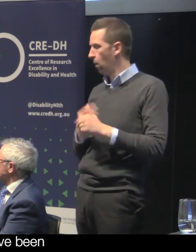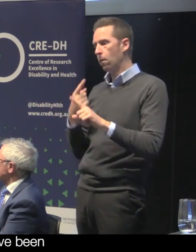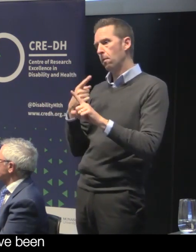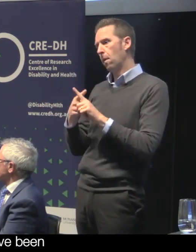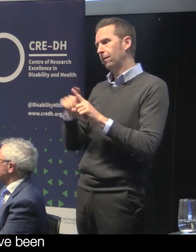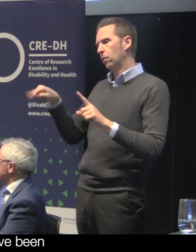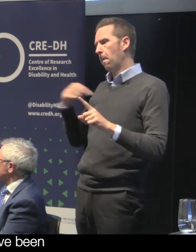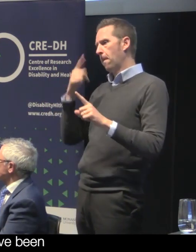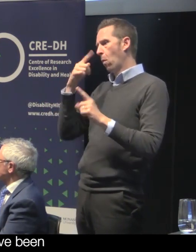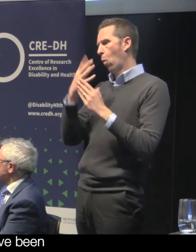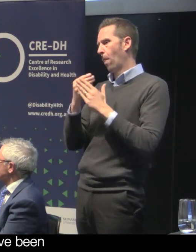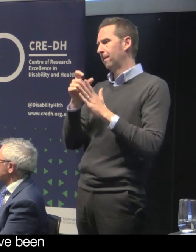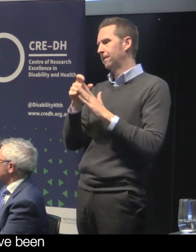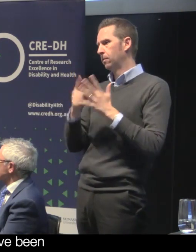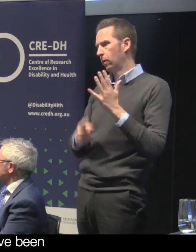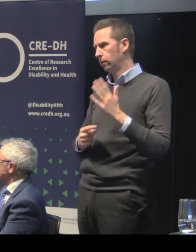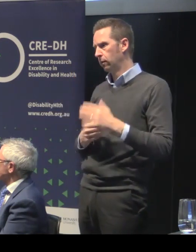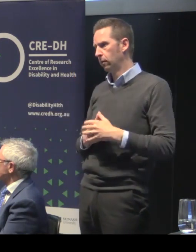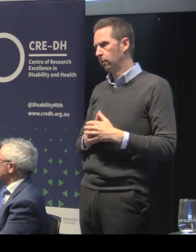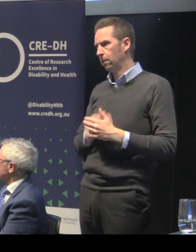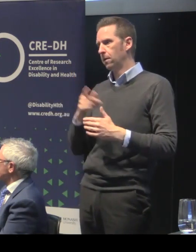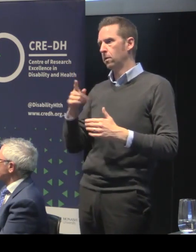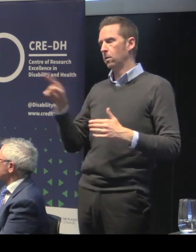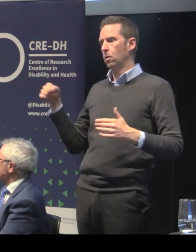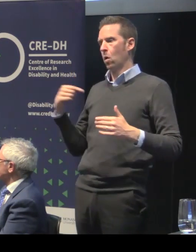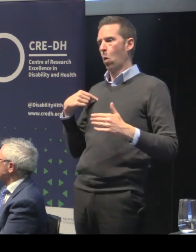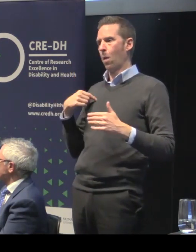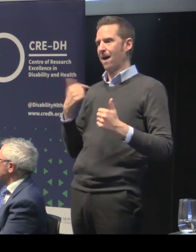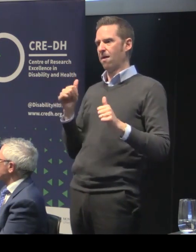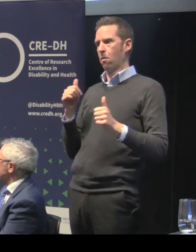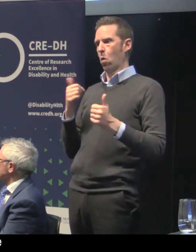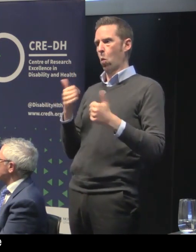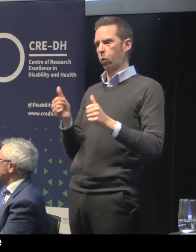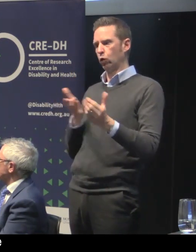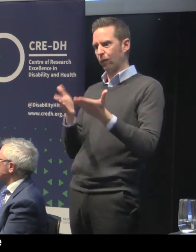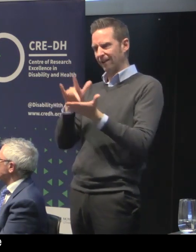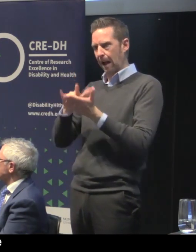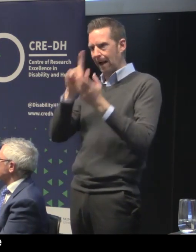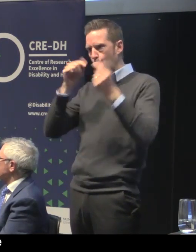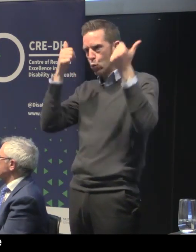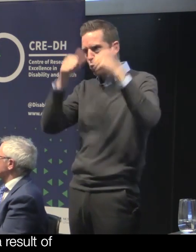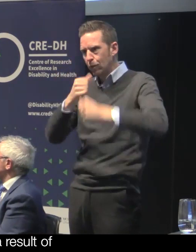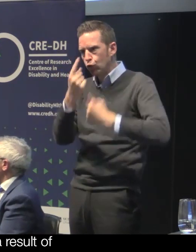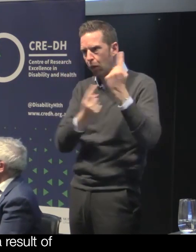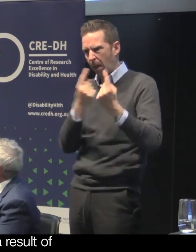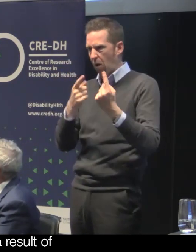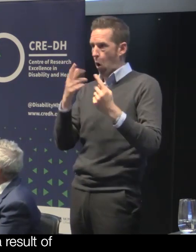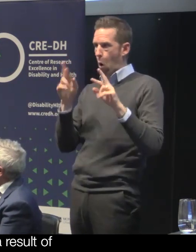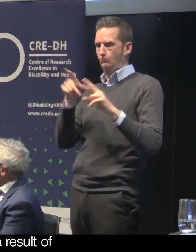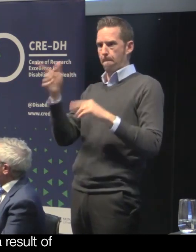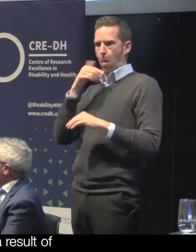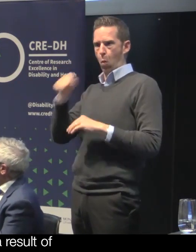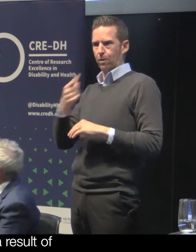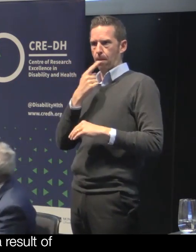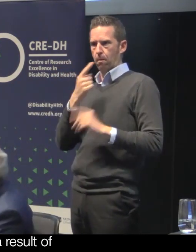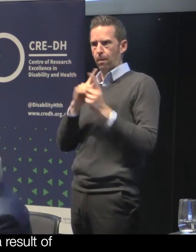centres, yeah? And no one wants the hat for the future. We want people in the community, and that will happen